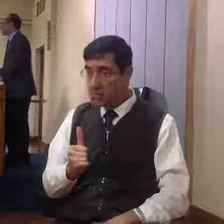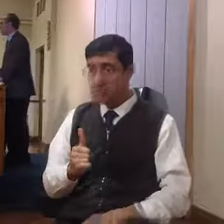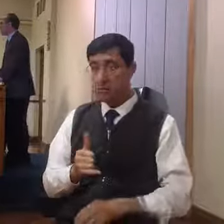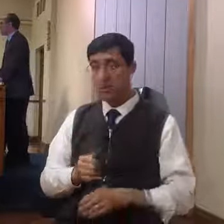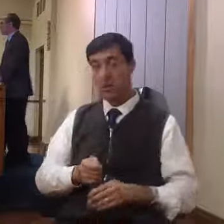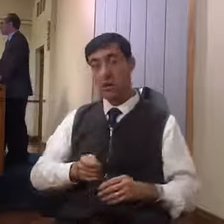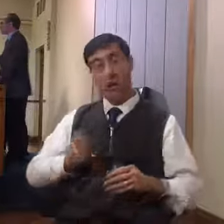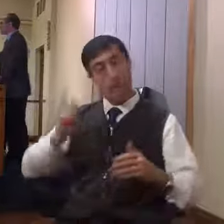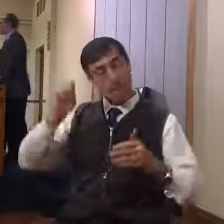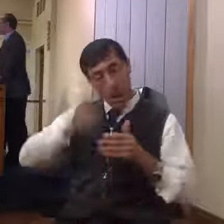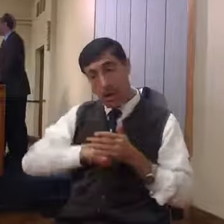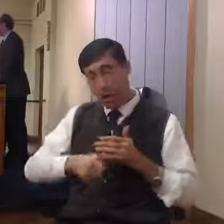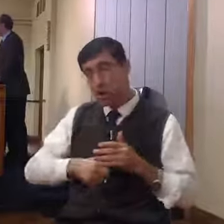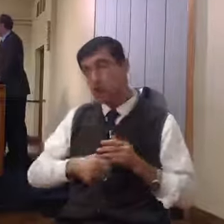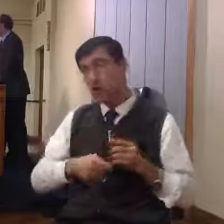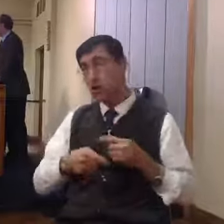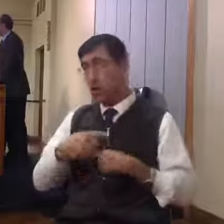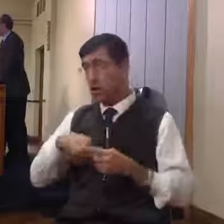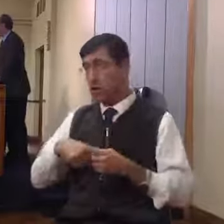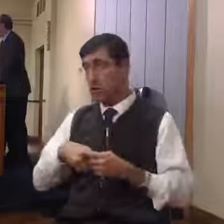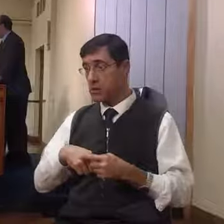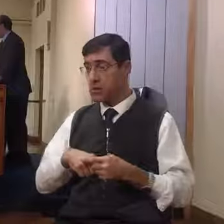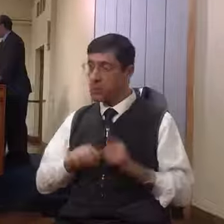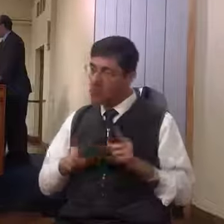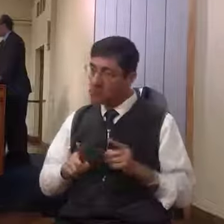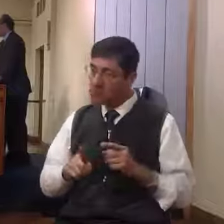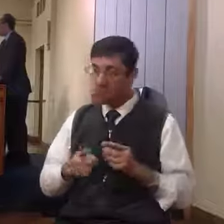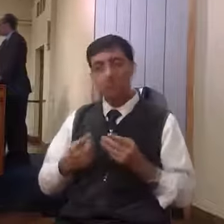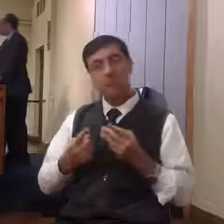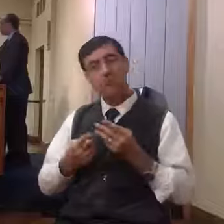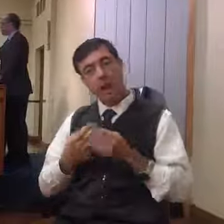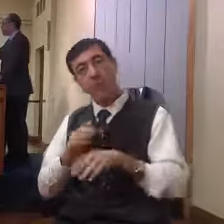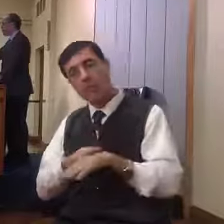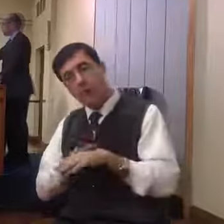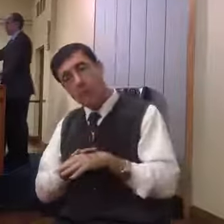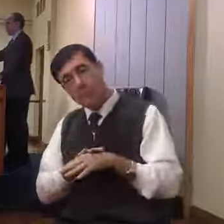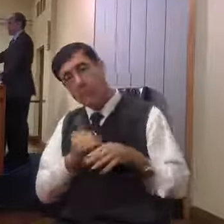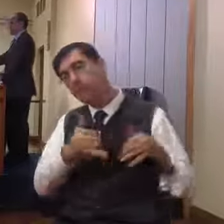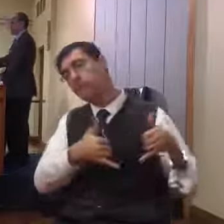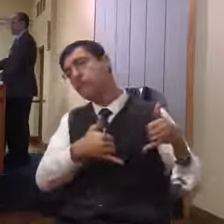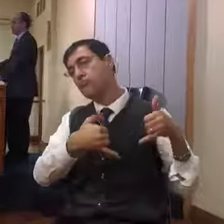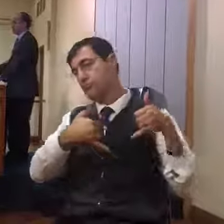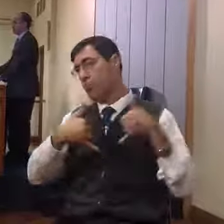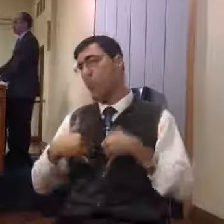also rewarding. That's what we do not fear then, if we are obeying to the laws of the land.